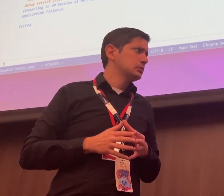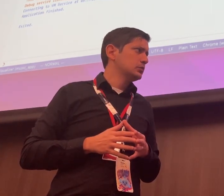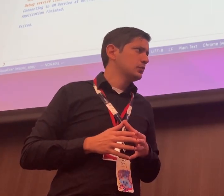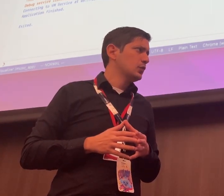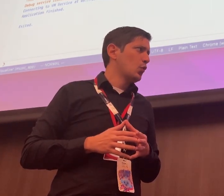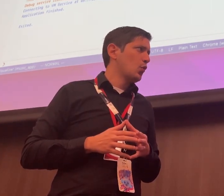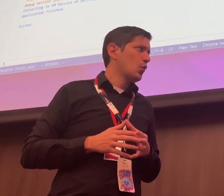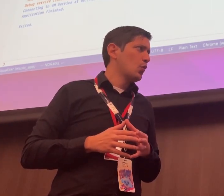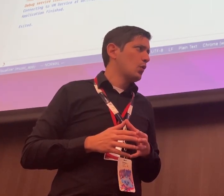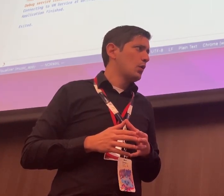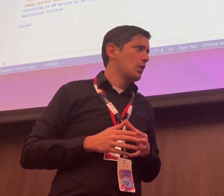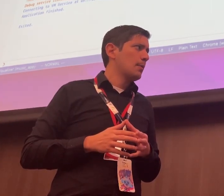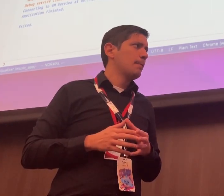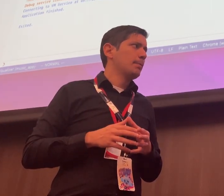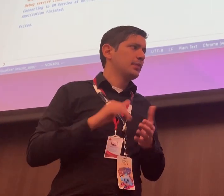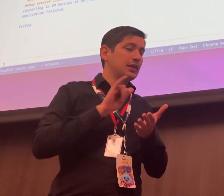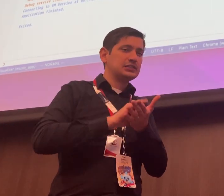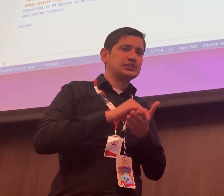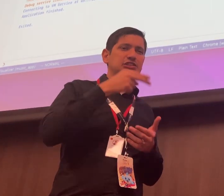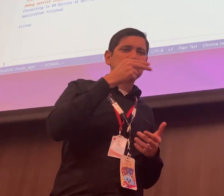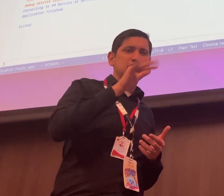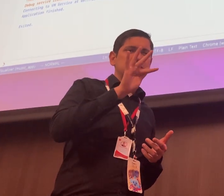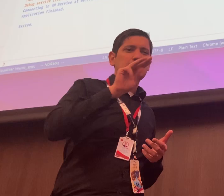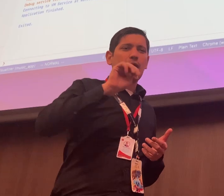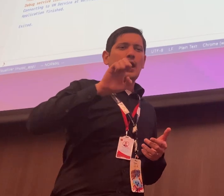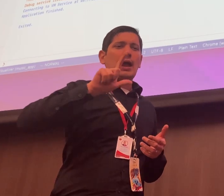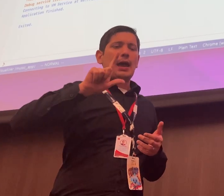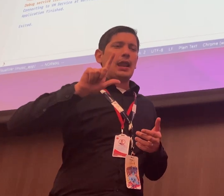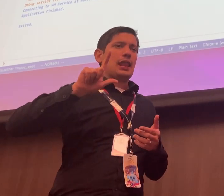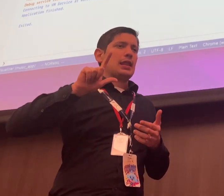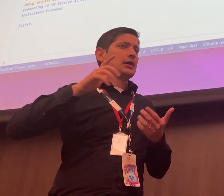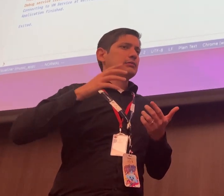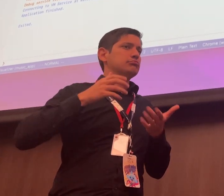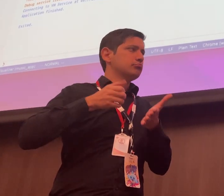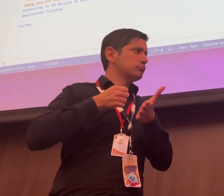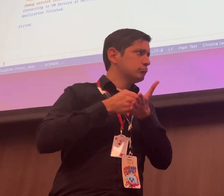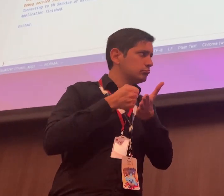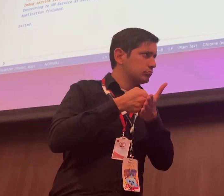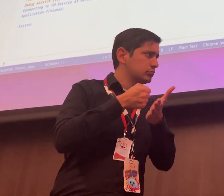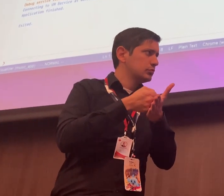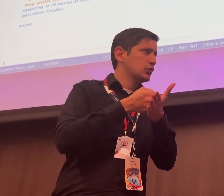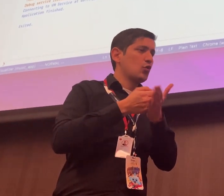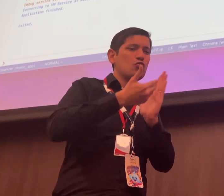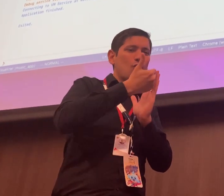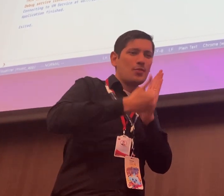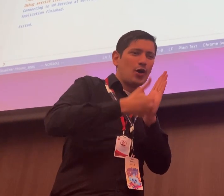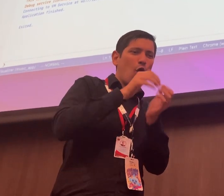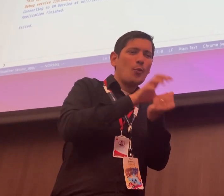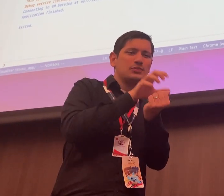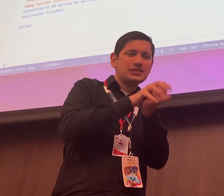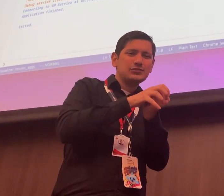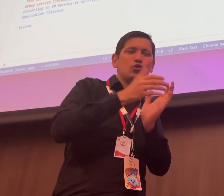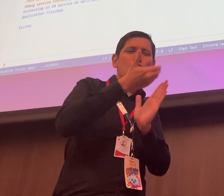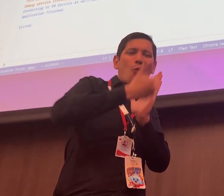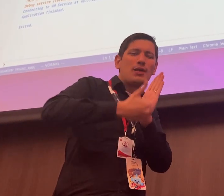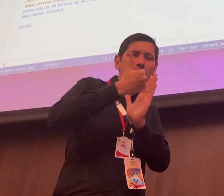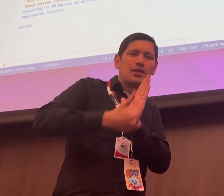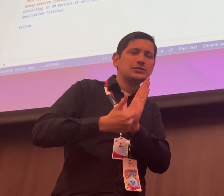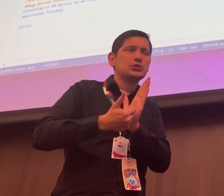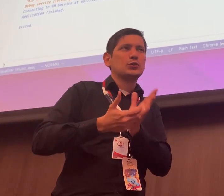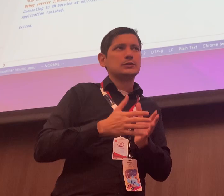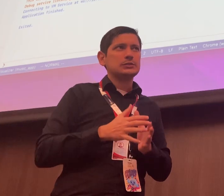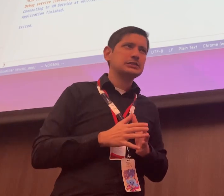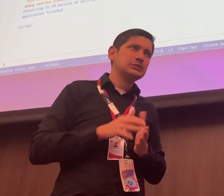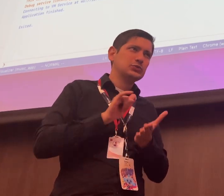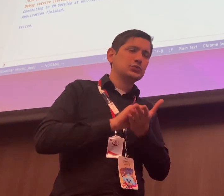although we do this with the HTML renderer, we don't intend to stick with the document object model for the